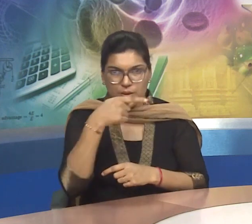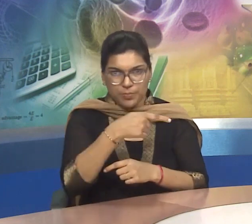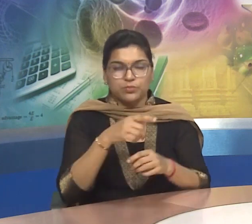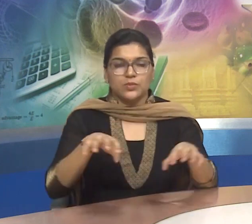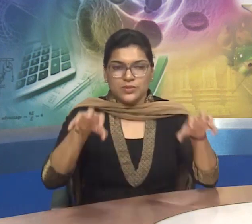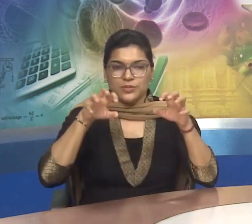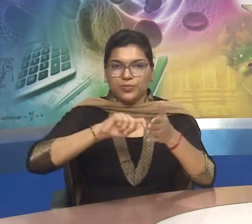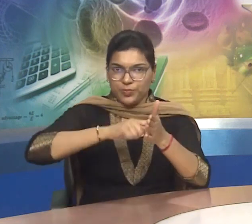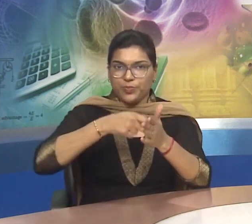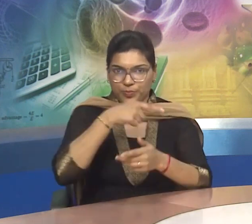has